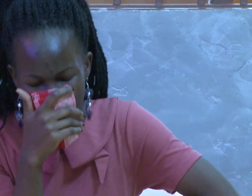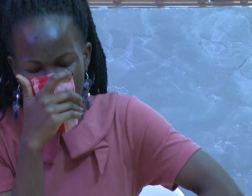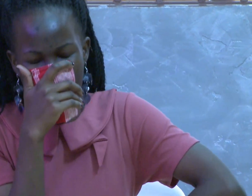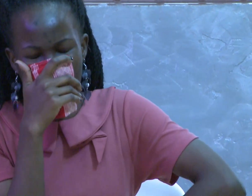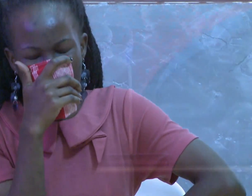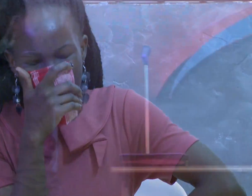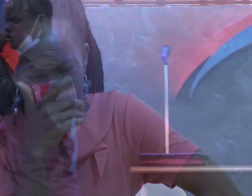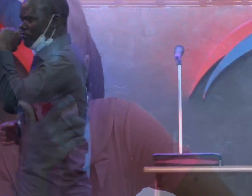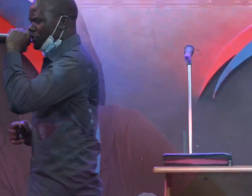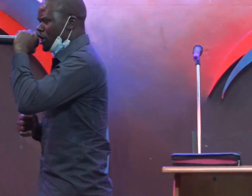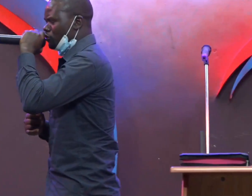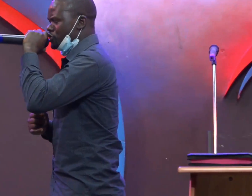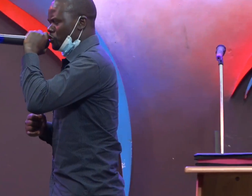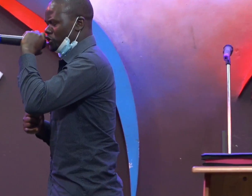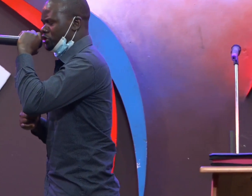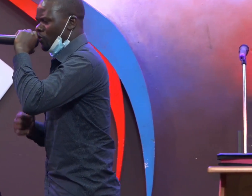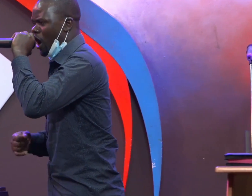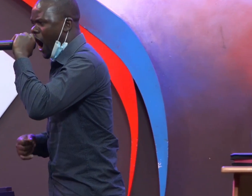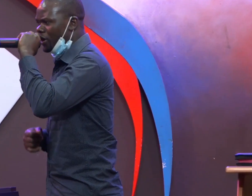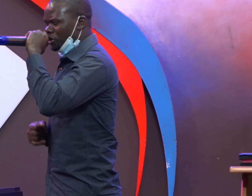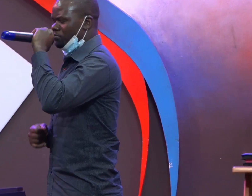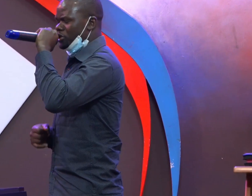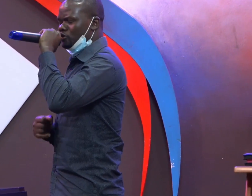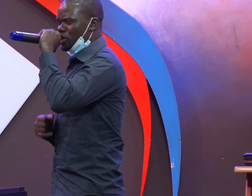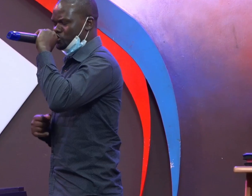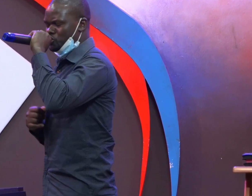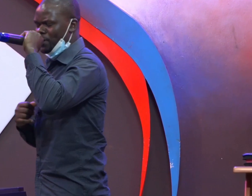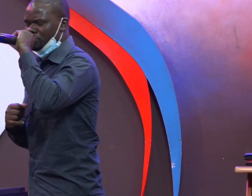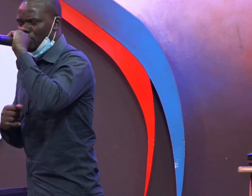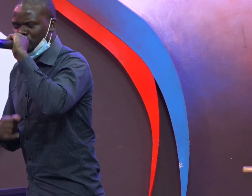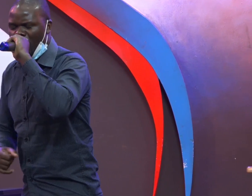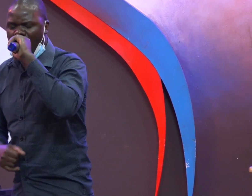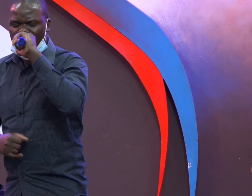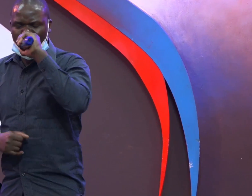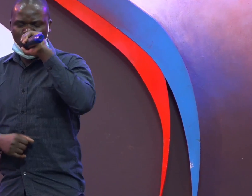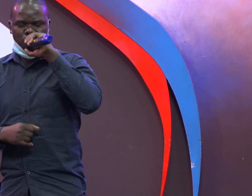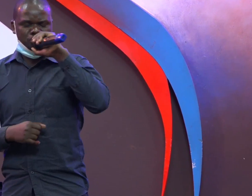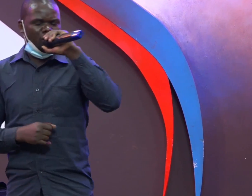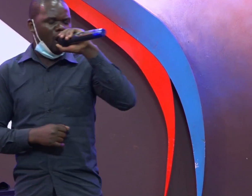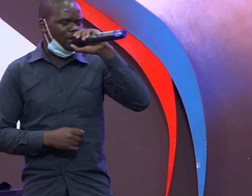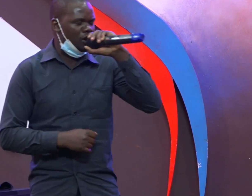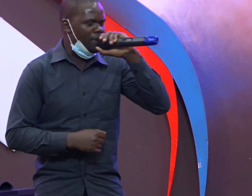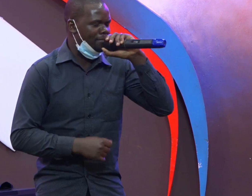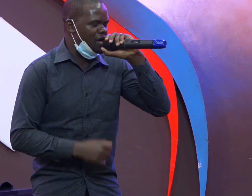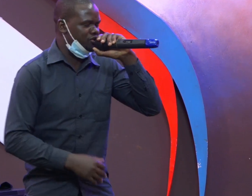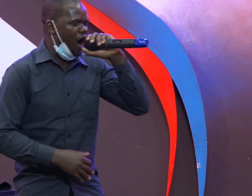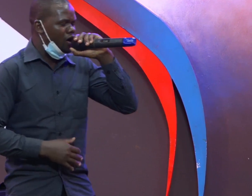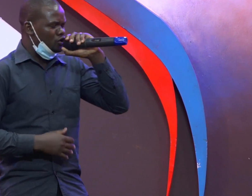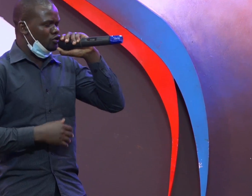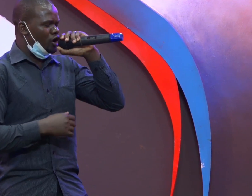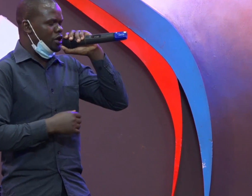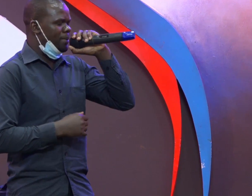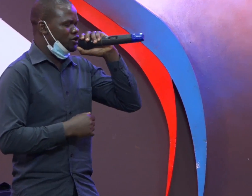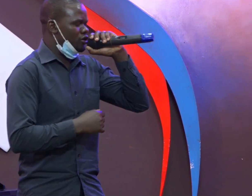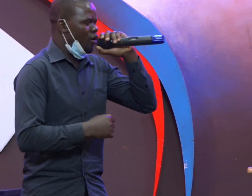grace to eat the word. Give me the grace to eat the word. Give me the grace to spend more time to eat your word, oh my master.